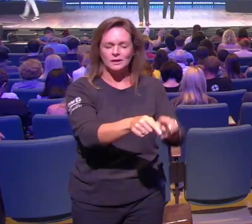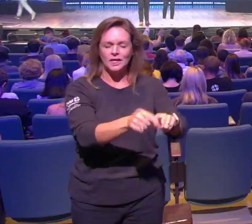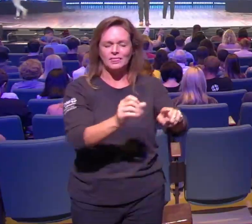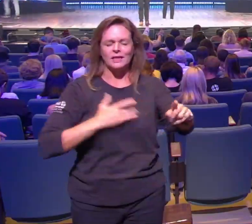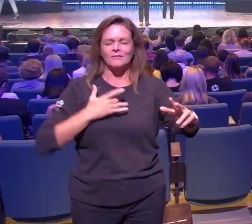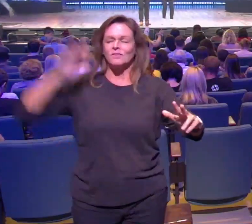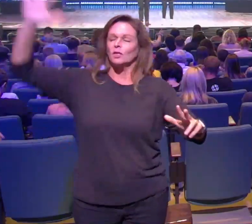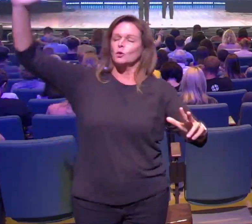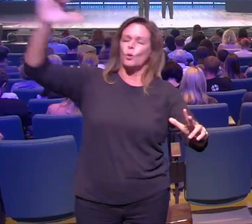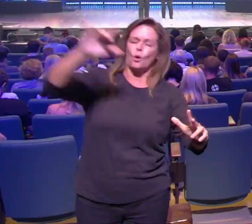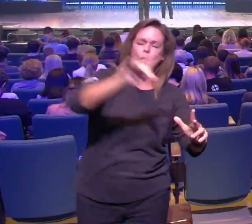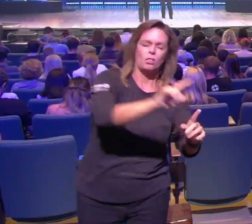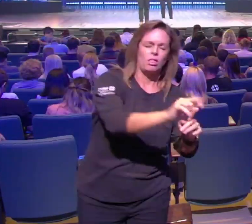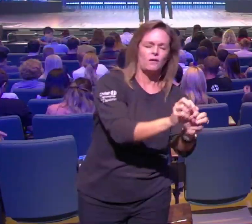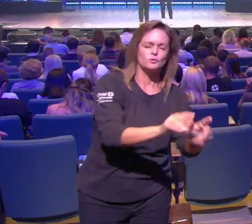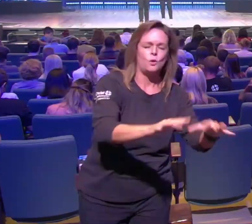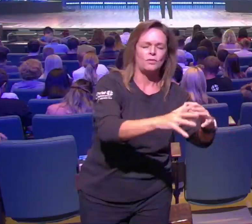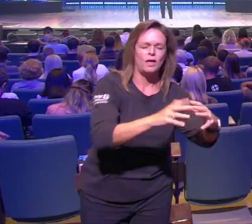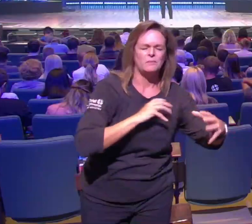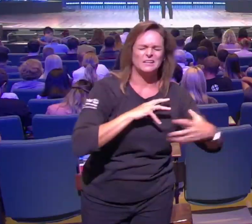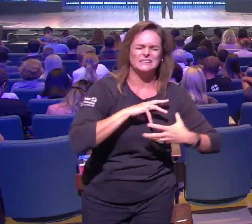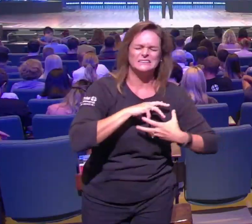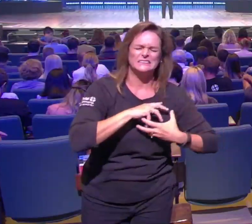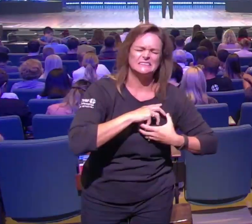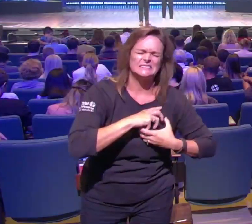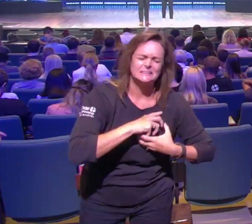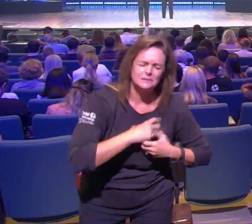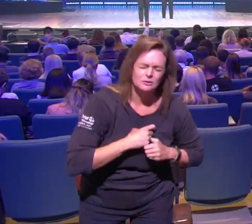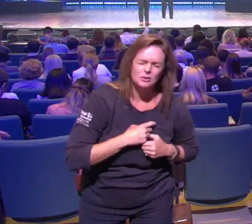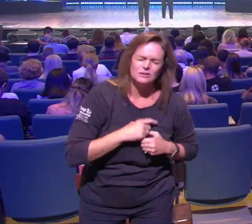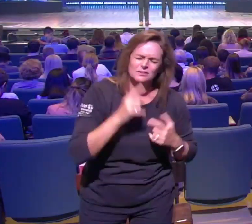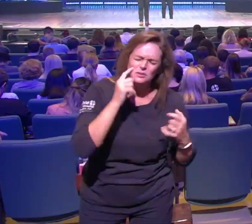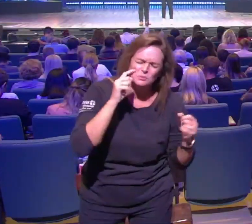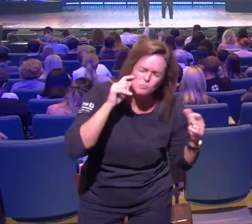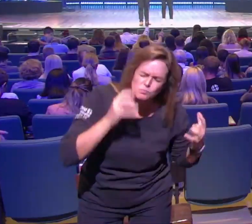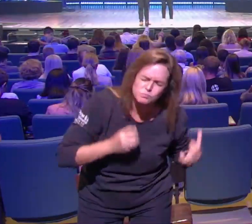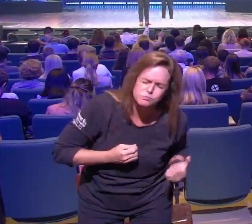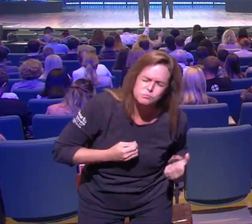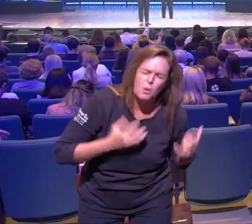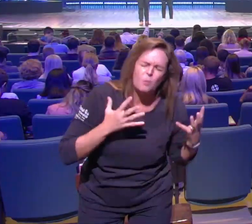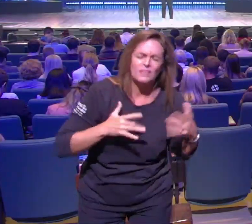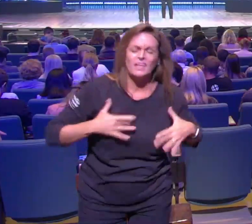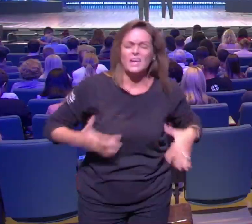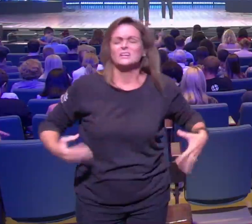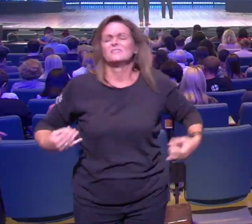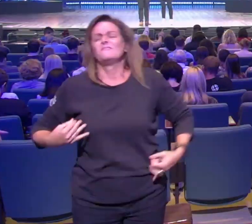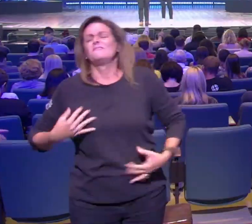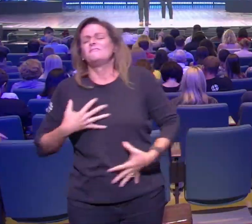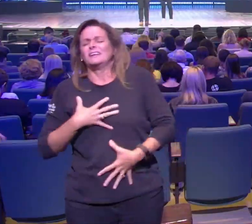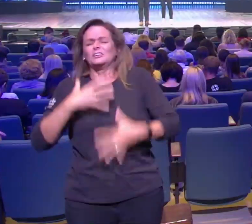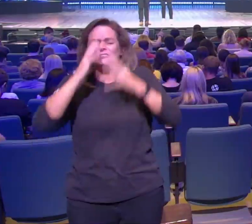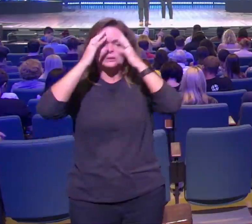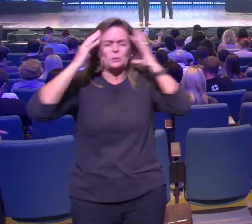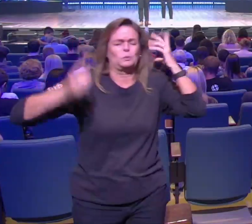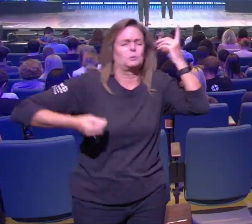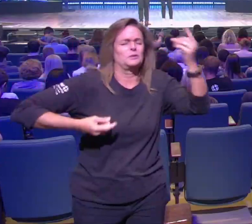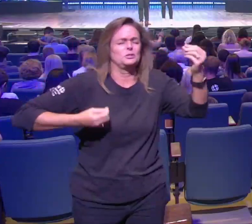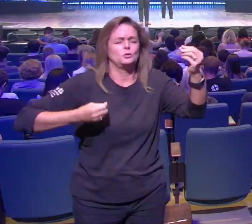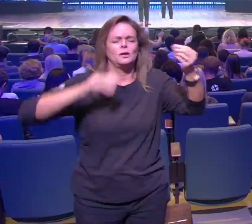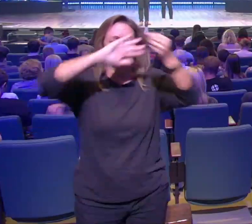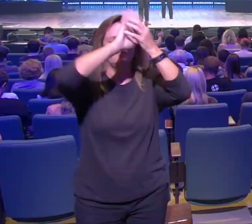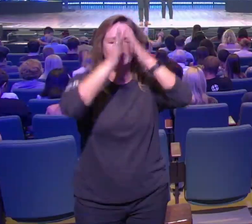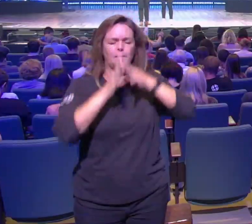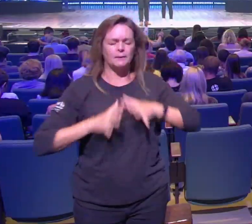Would you, God, restore what has been broken. God, would you calm their nerves and their fears, God, and just speak peace over them, I pray.